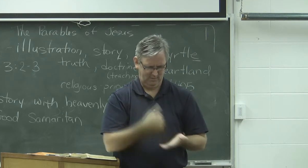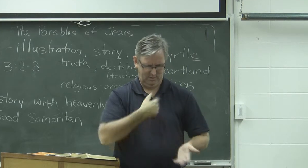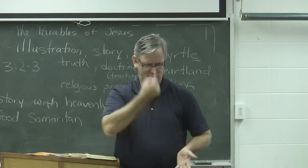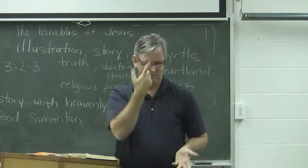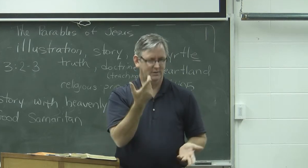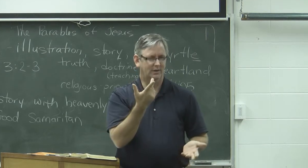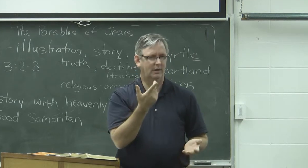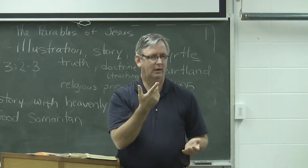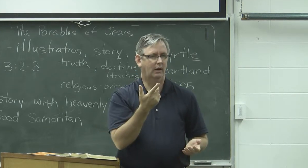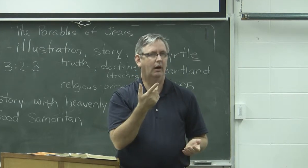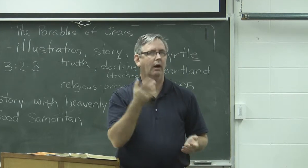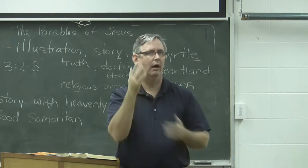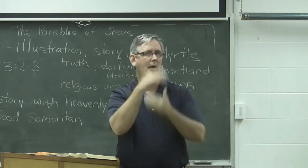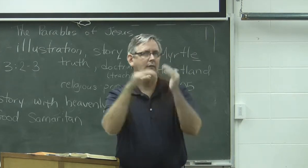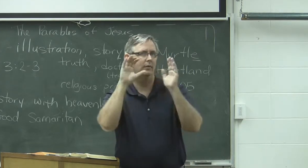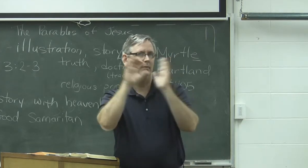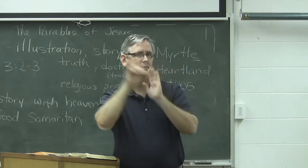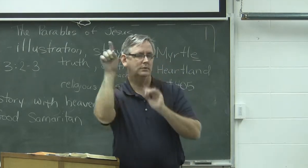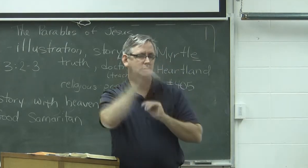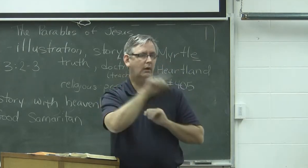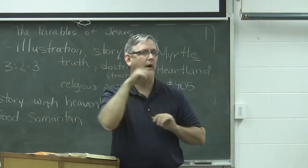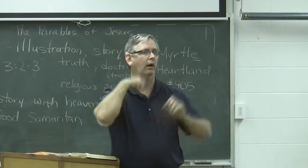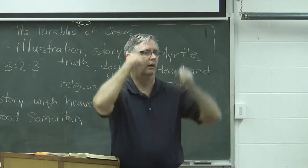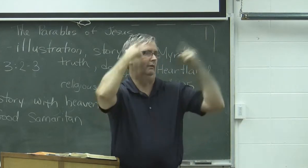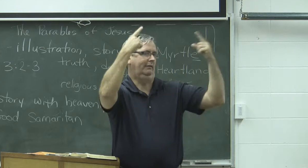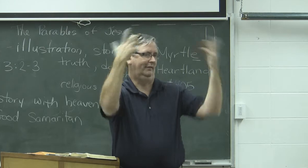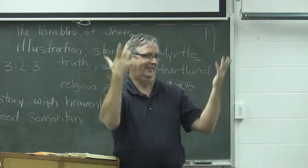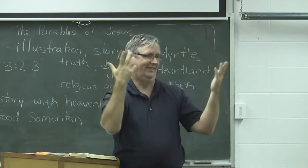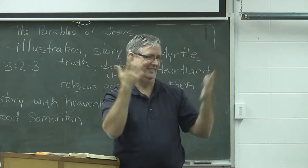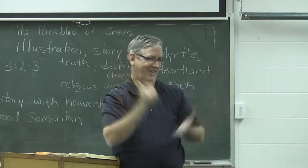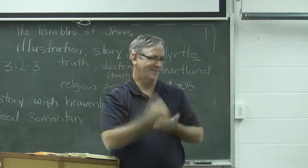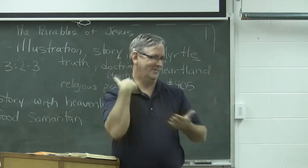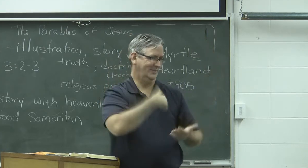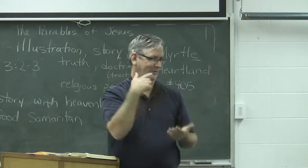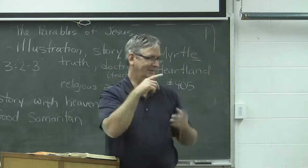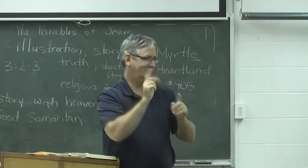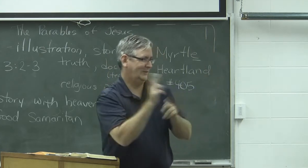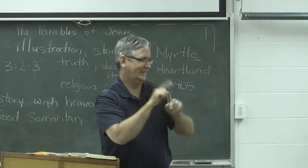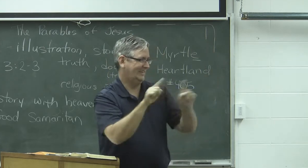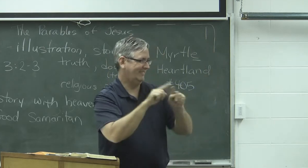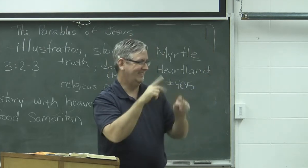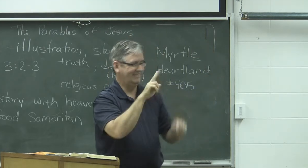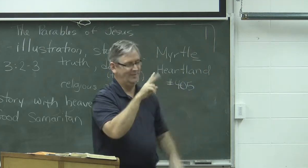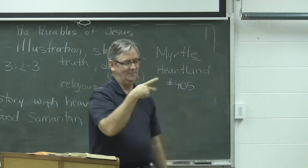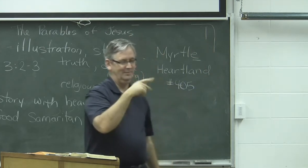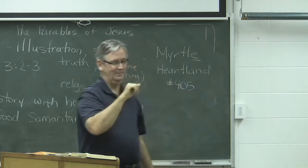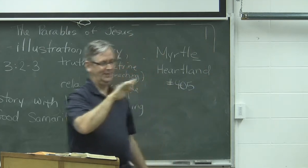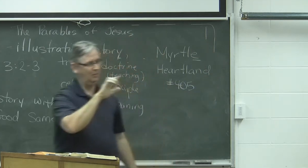What's the point? Why don't you build a vineyard? It's a picture of heaven. Now you might understand it. We'll use different